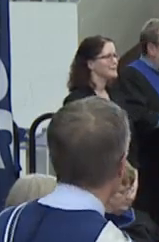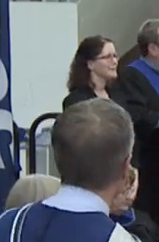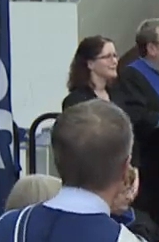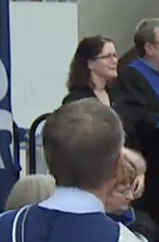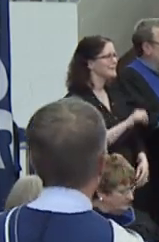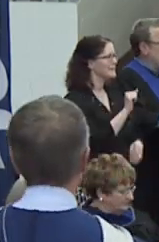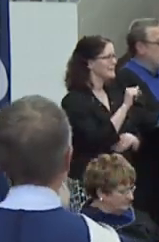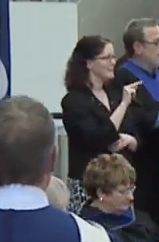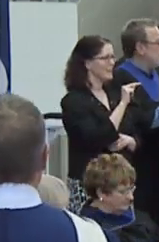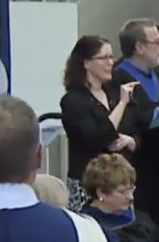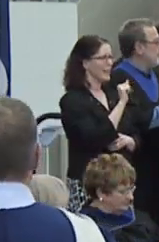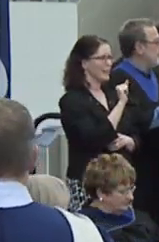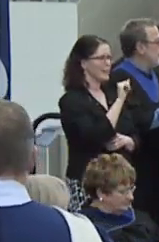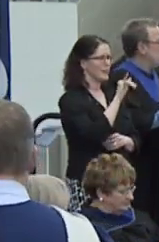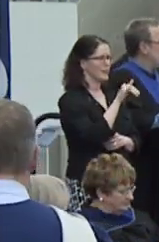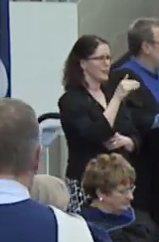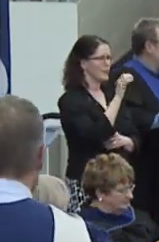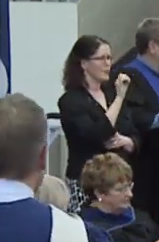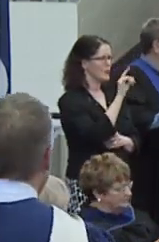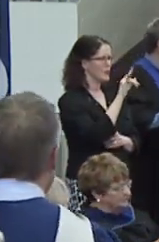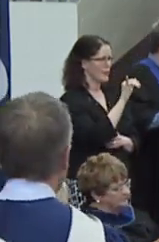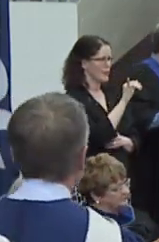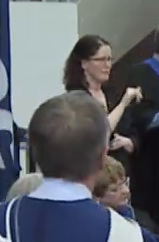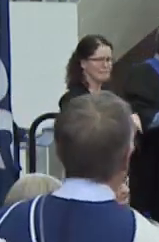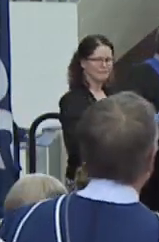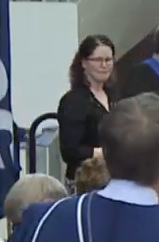Anna Jolly.